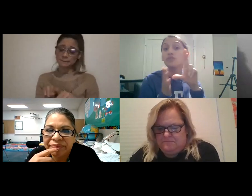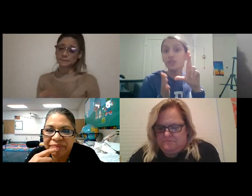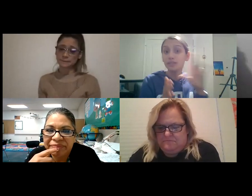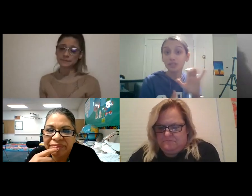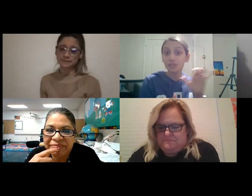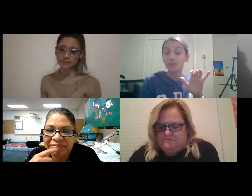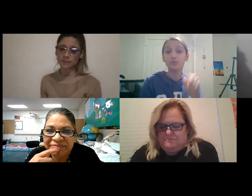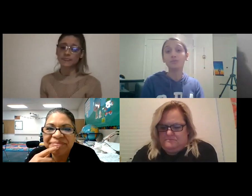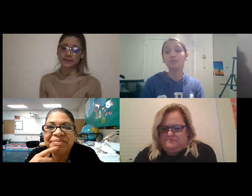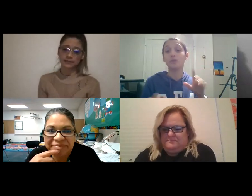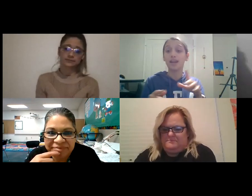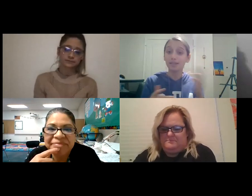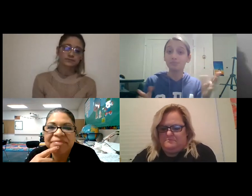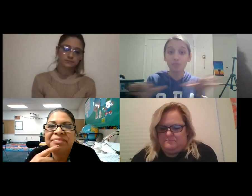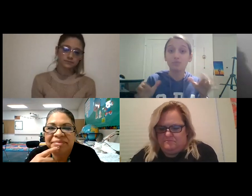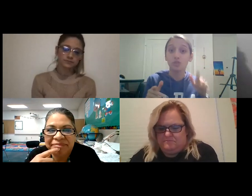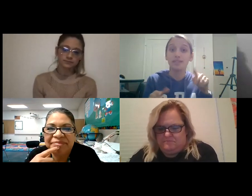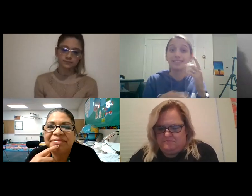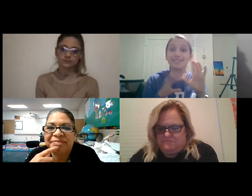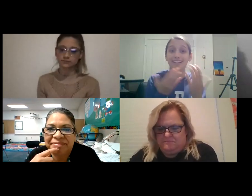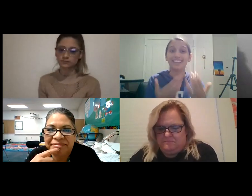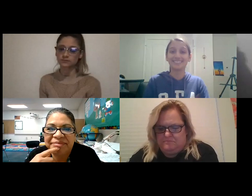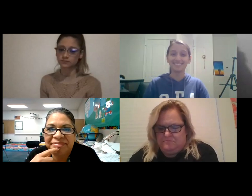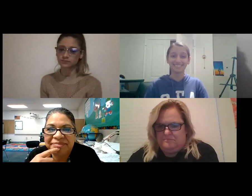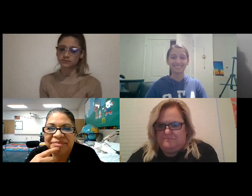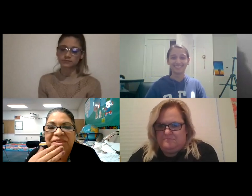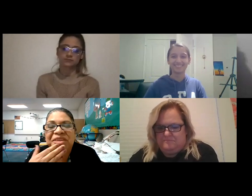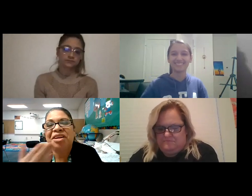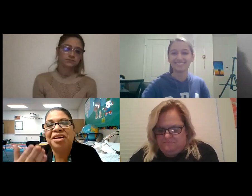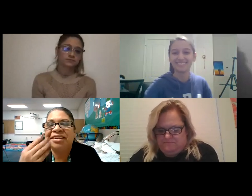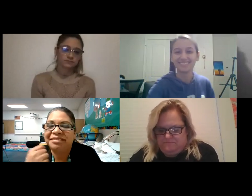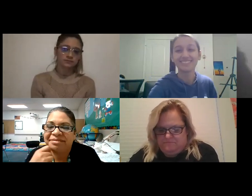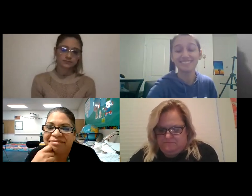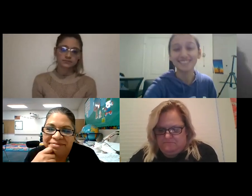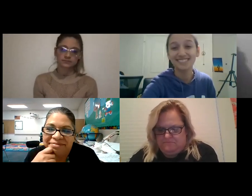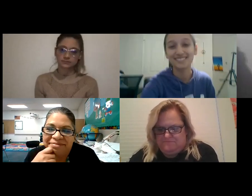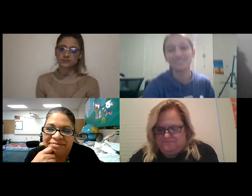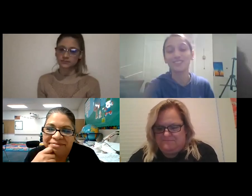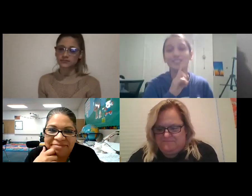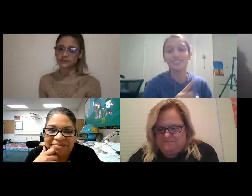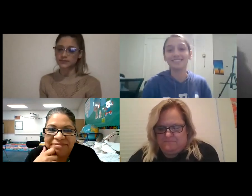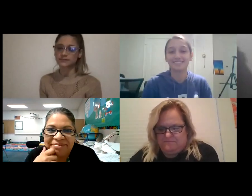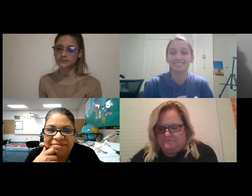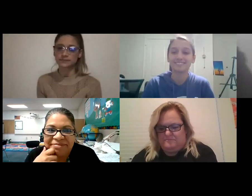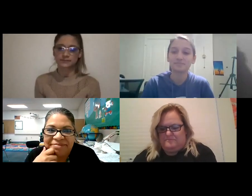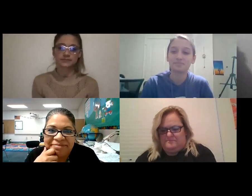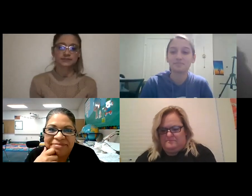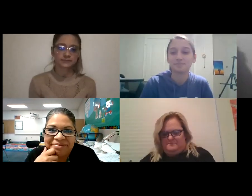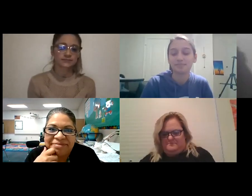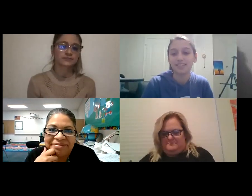and reviewing too when I am doing this class. Good. Yes, for sure.